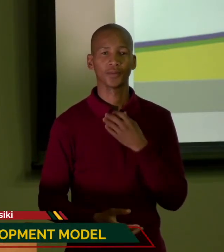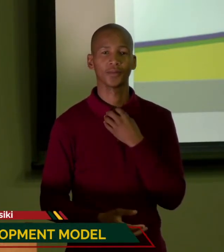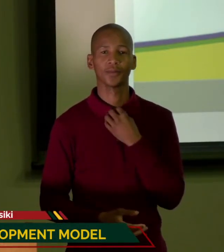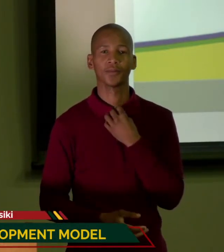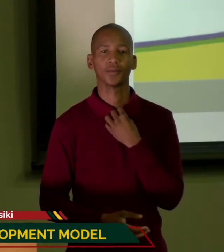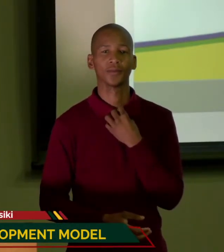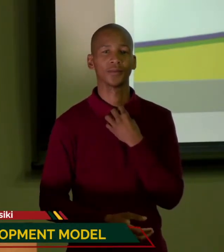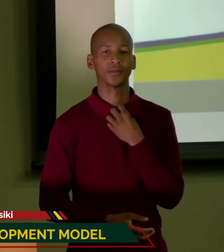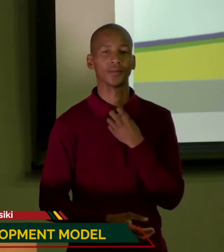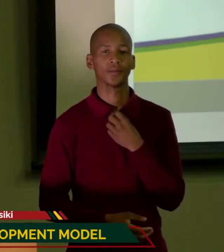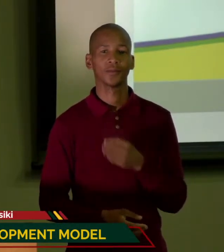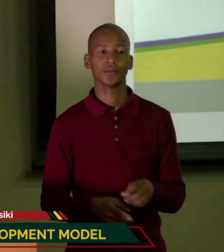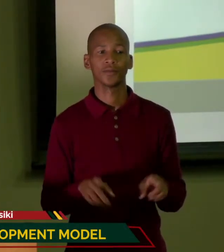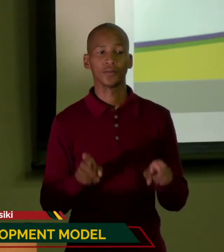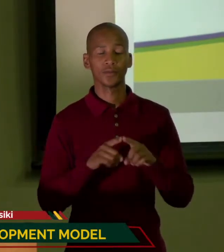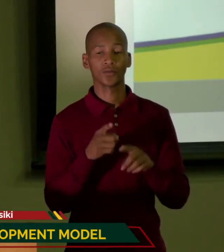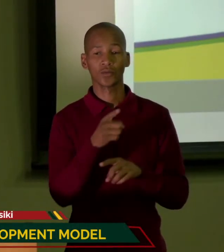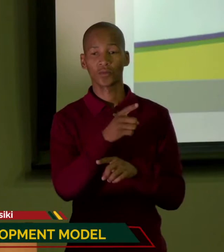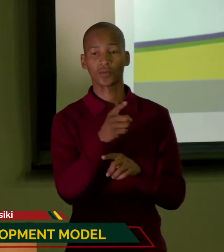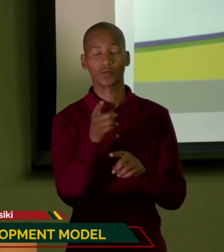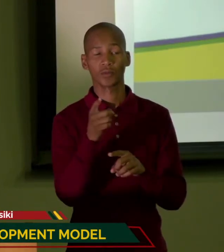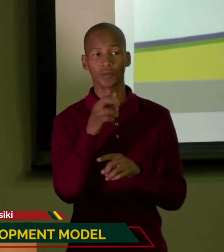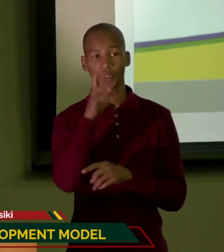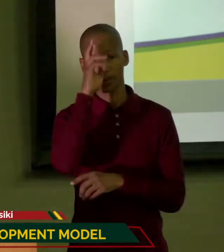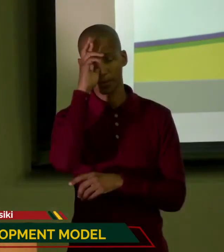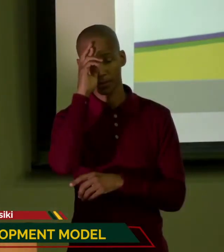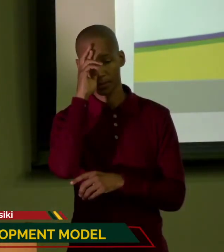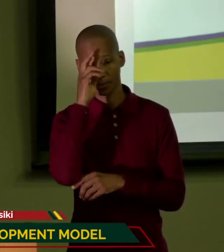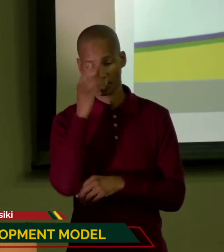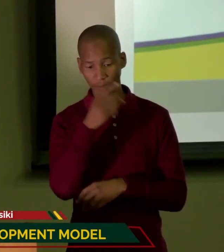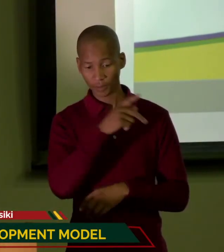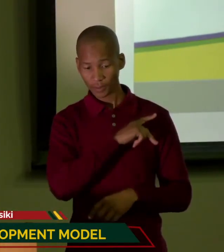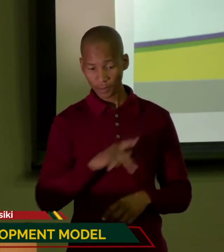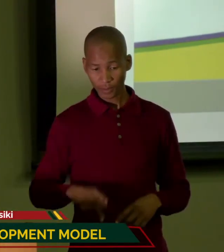As you remember, the president was here in